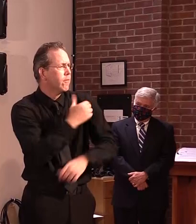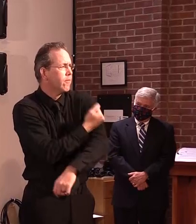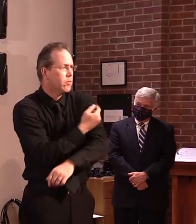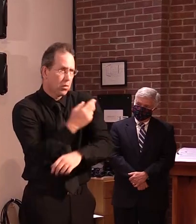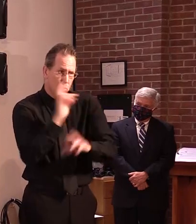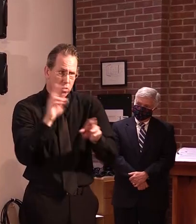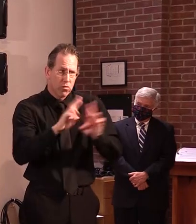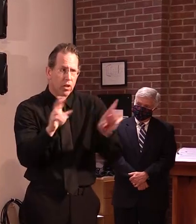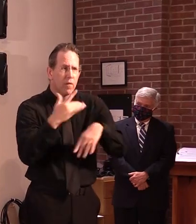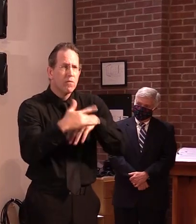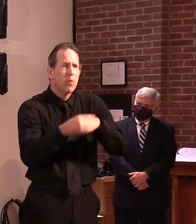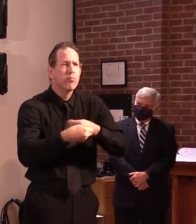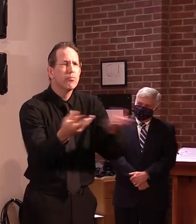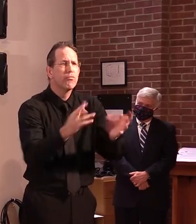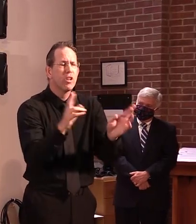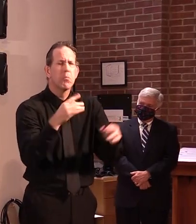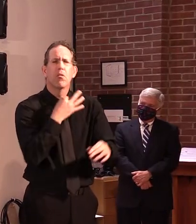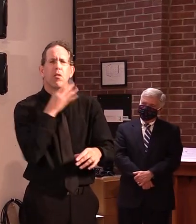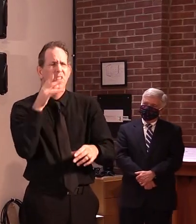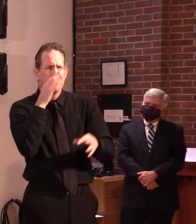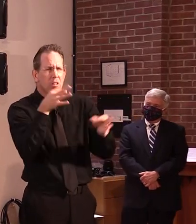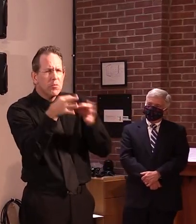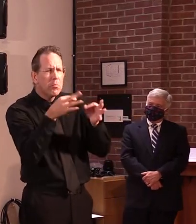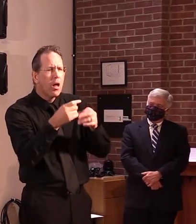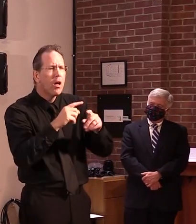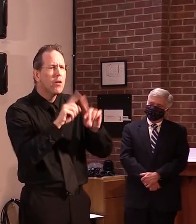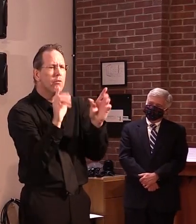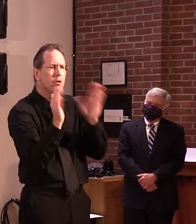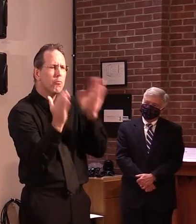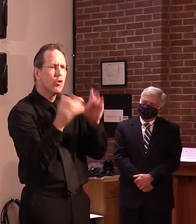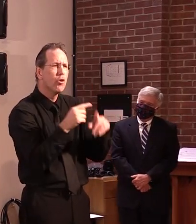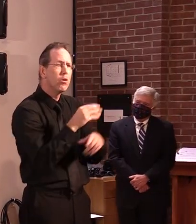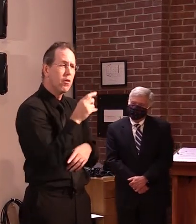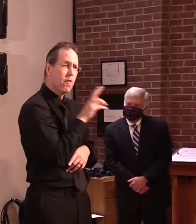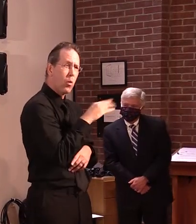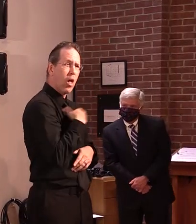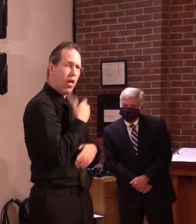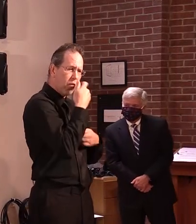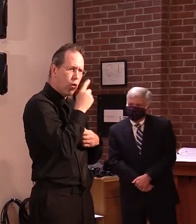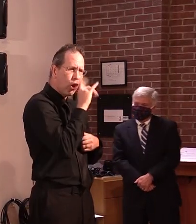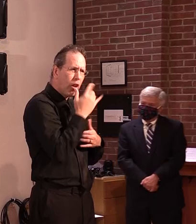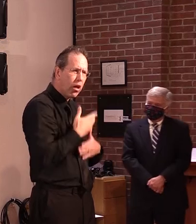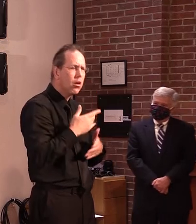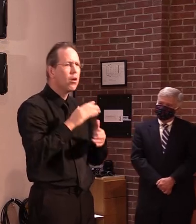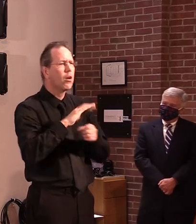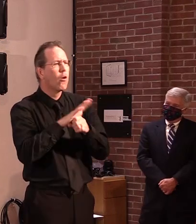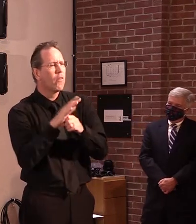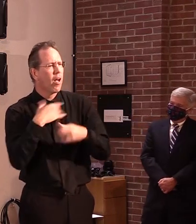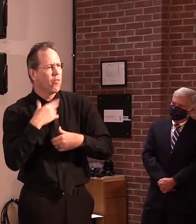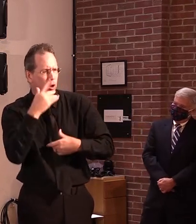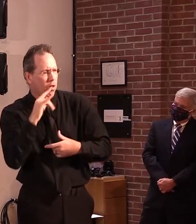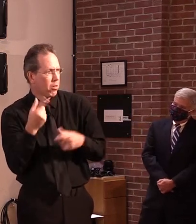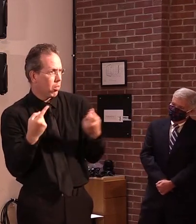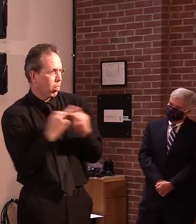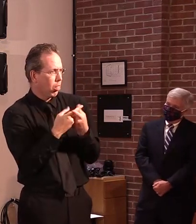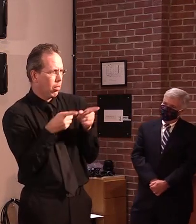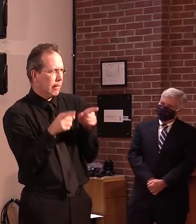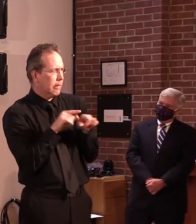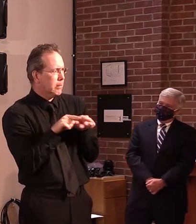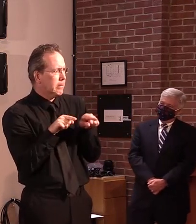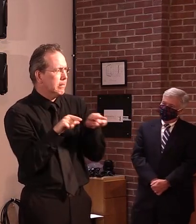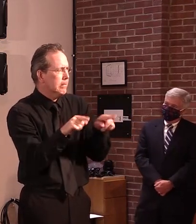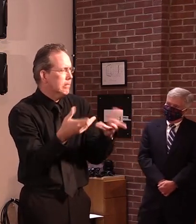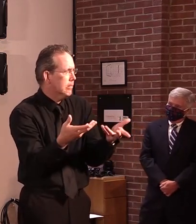These were questions that if we had had more time with Dr. Fauci, we were going to present as well, because these are really important points